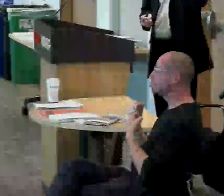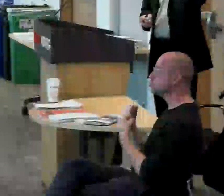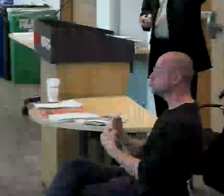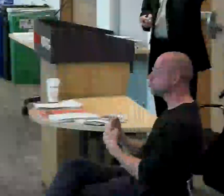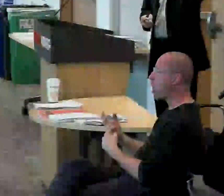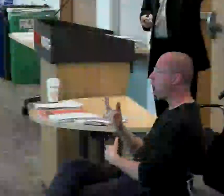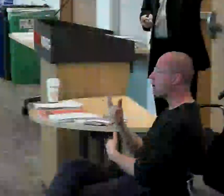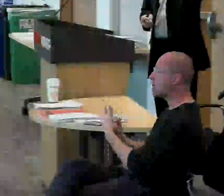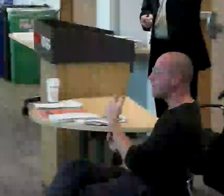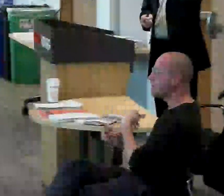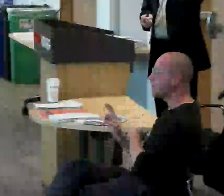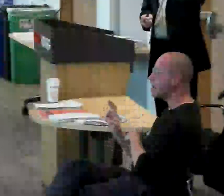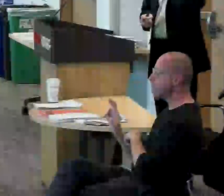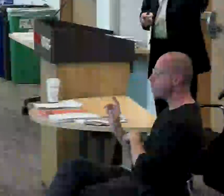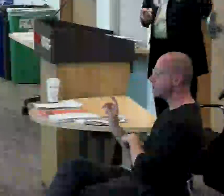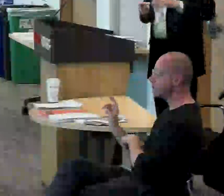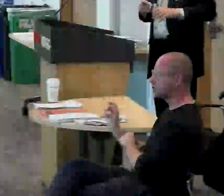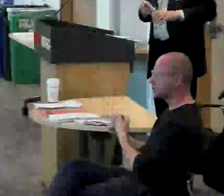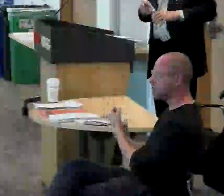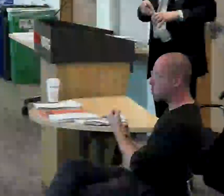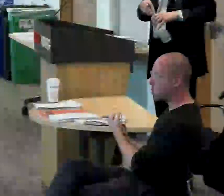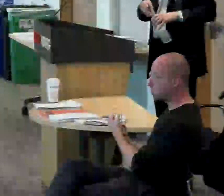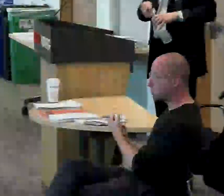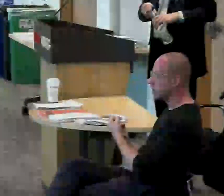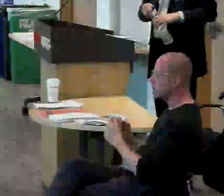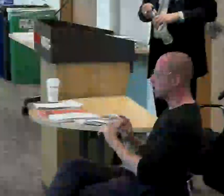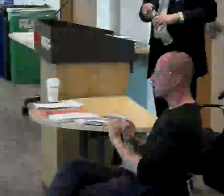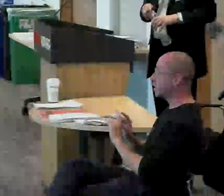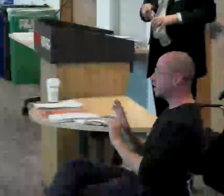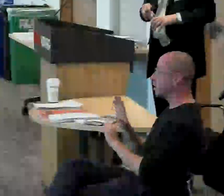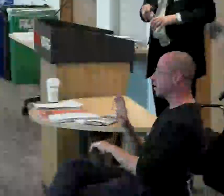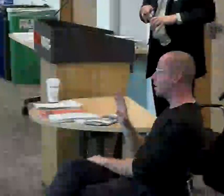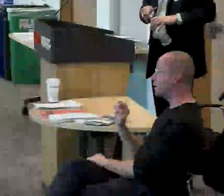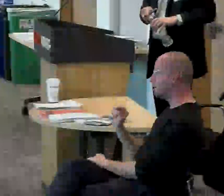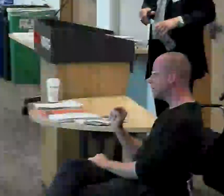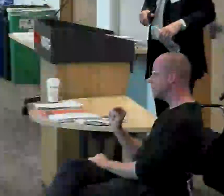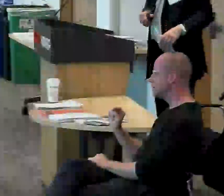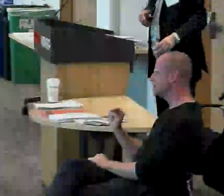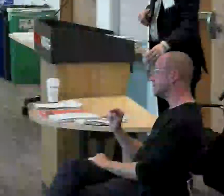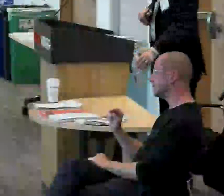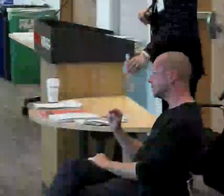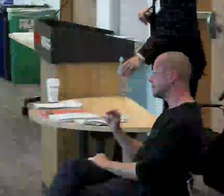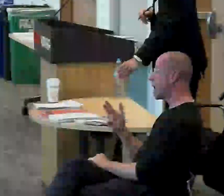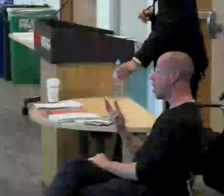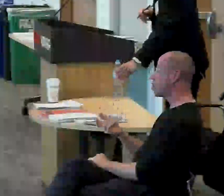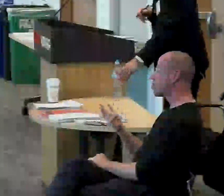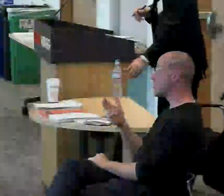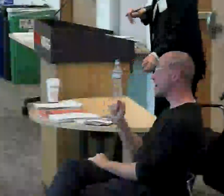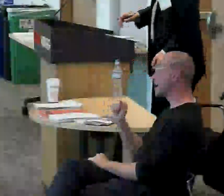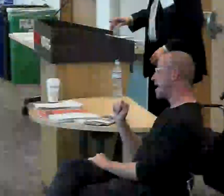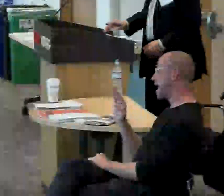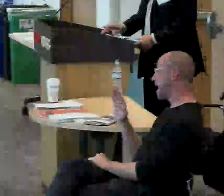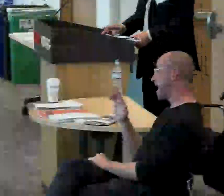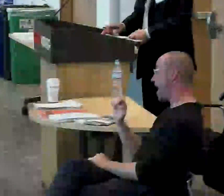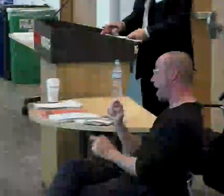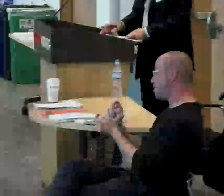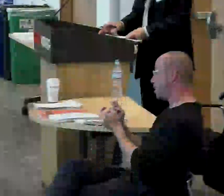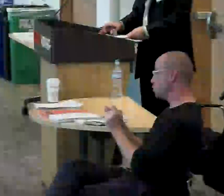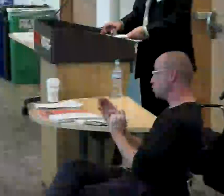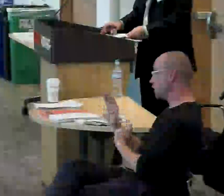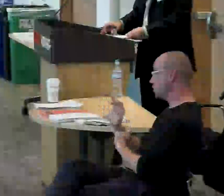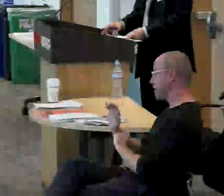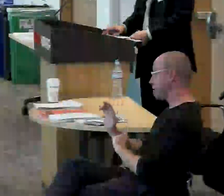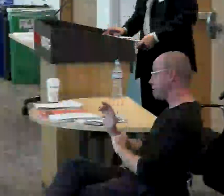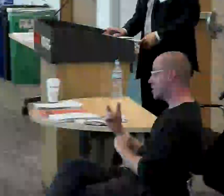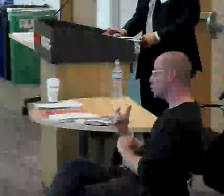support. That said, the three ABLE adjustment bills that Christina